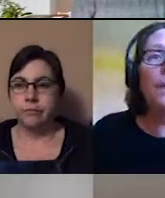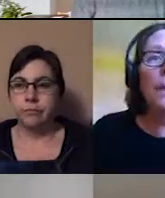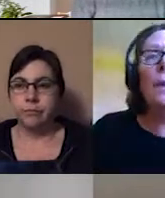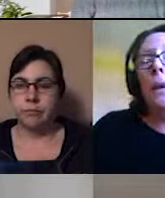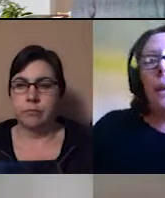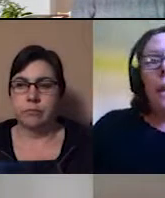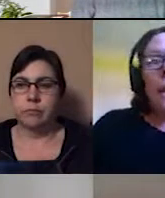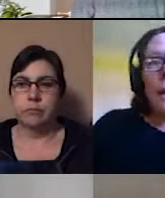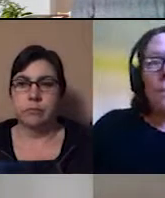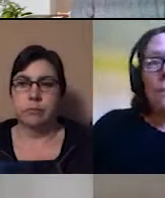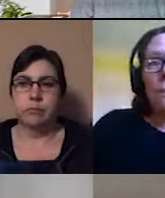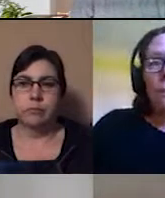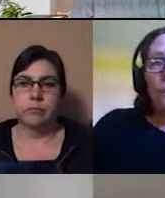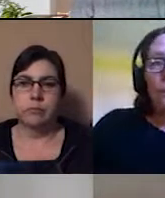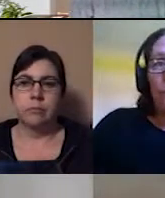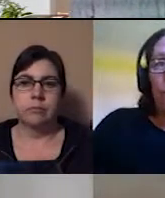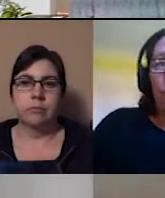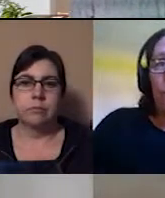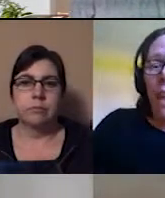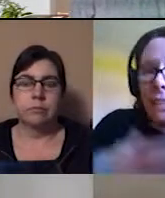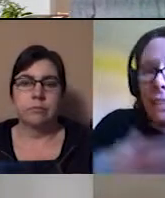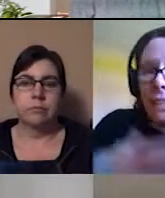that. And